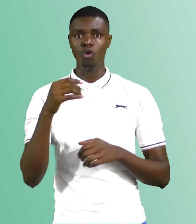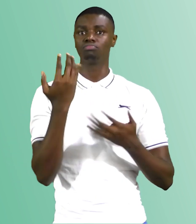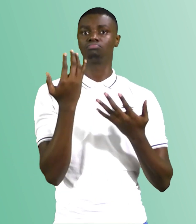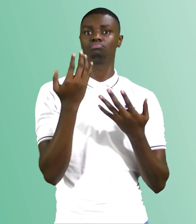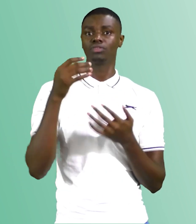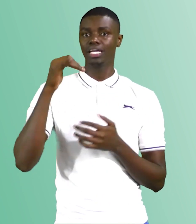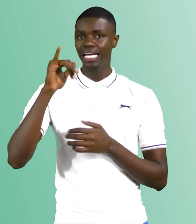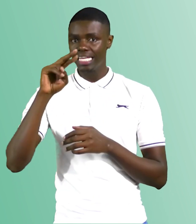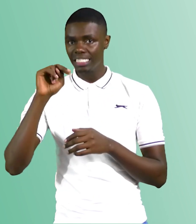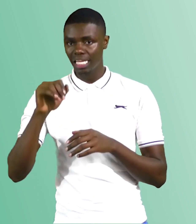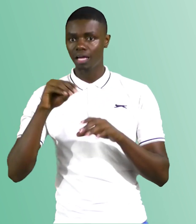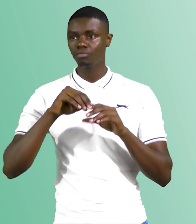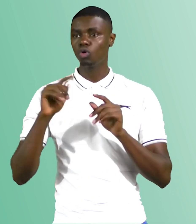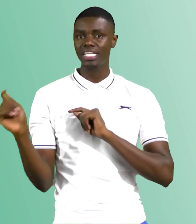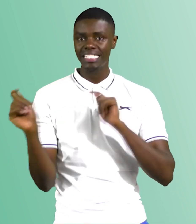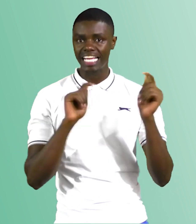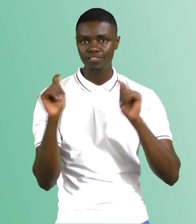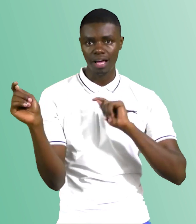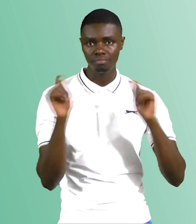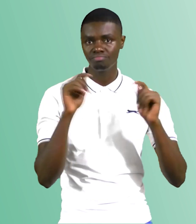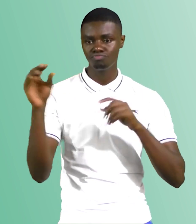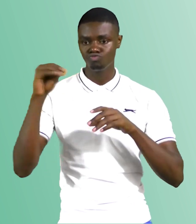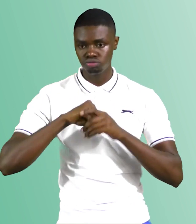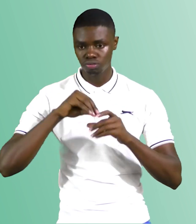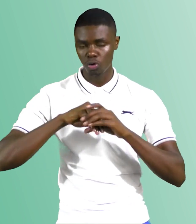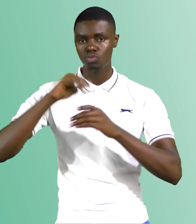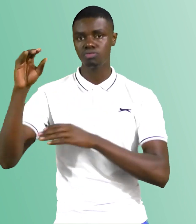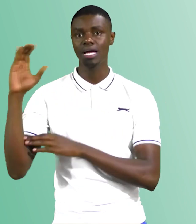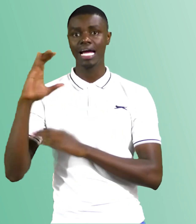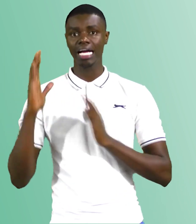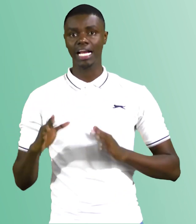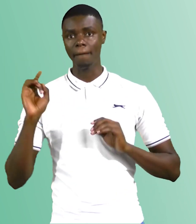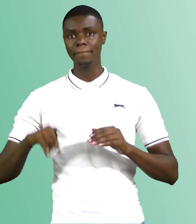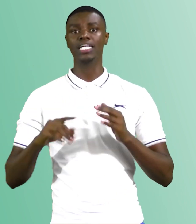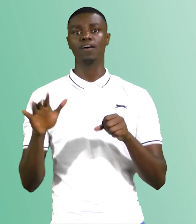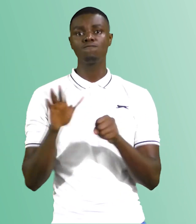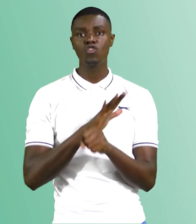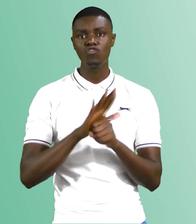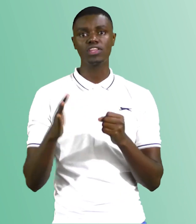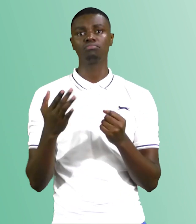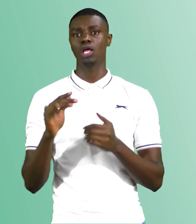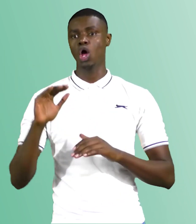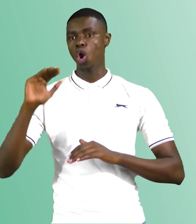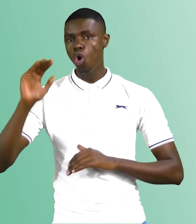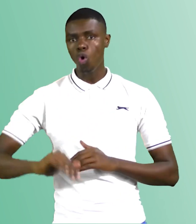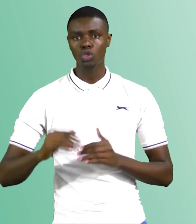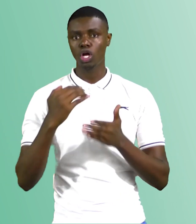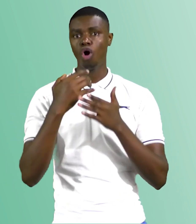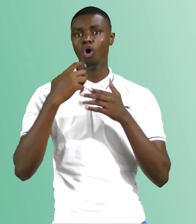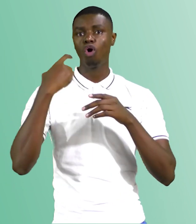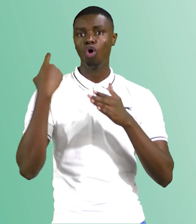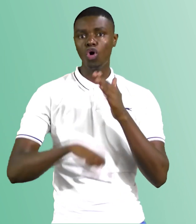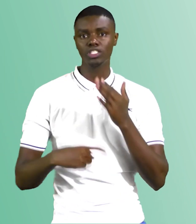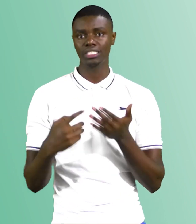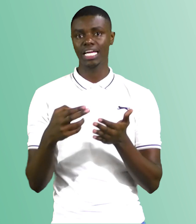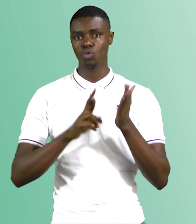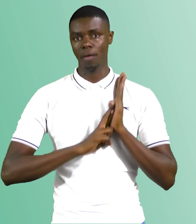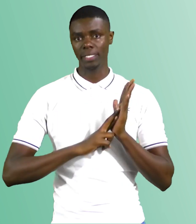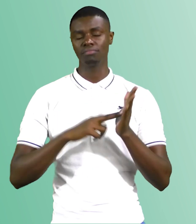inter or intra-school transfer, a client is required to fulfill minimum course requirements. The